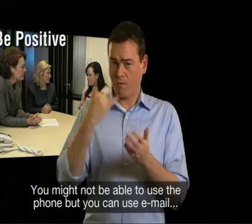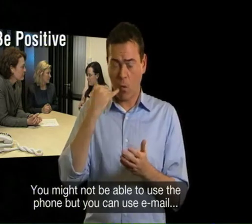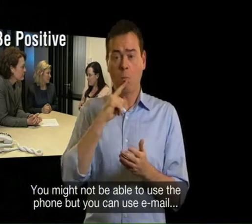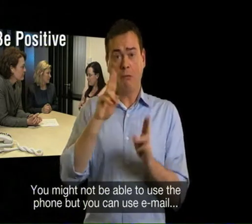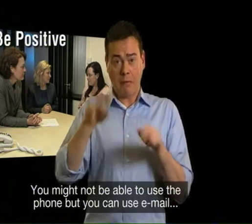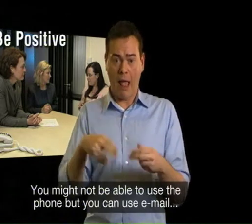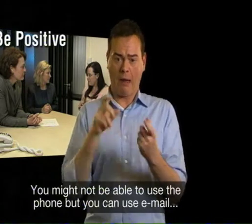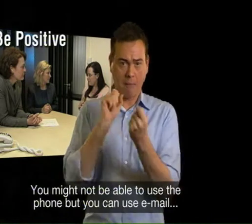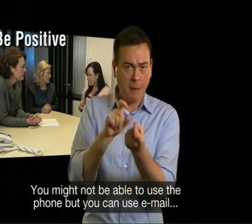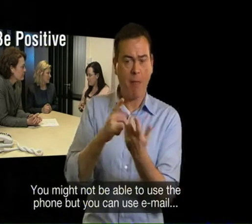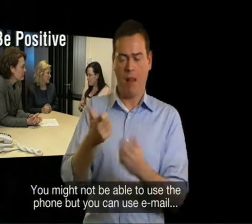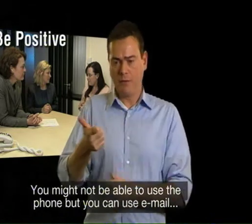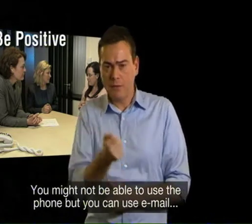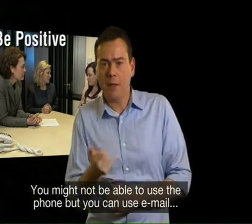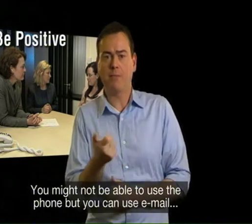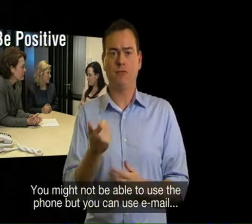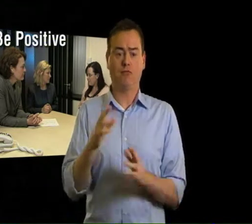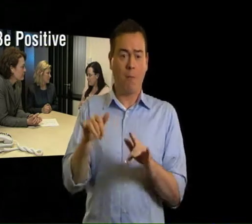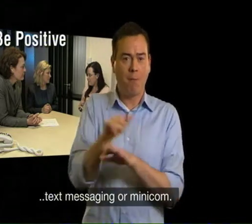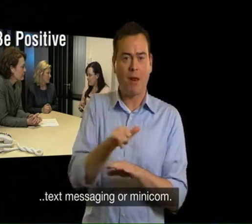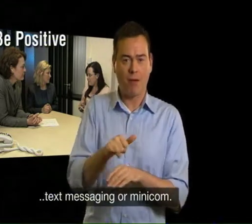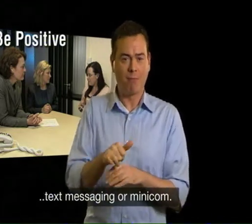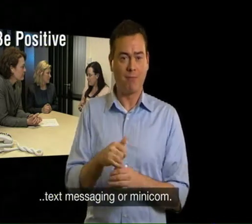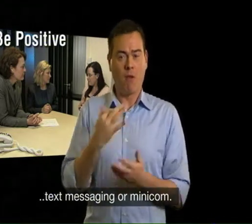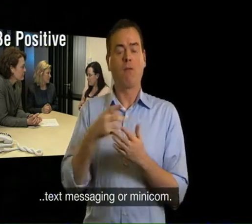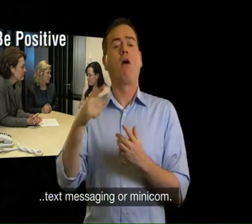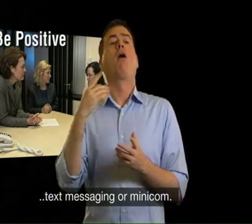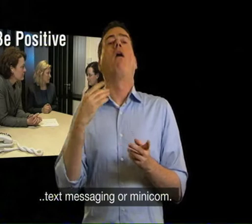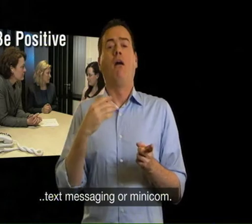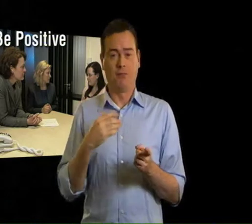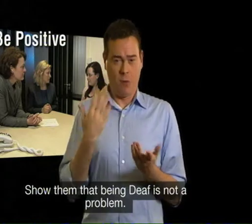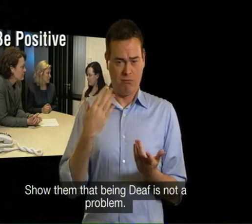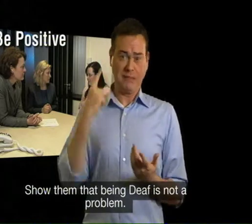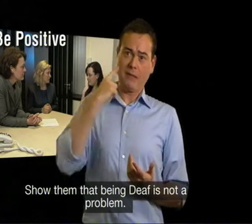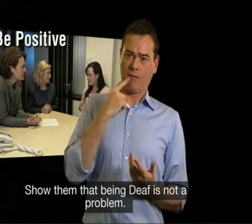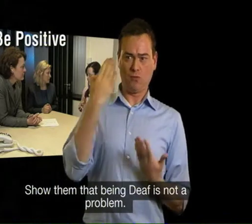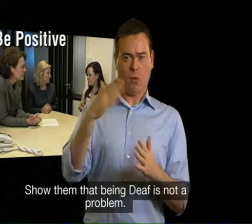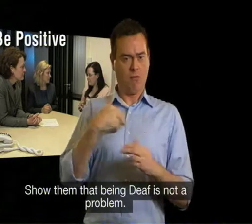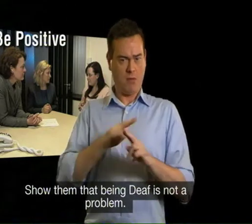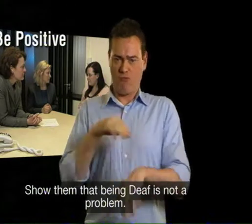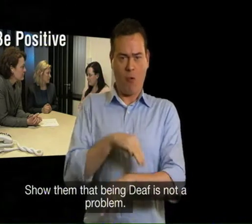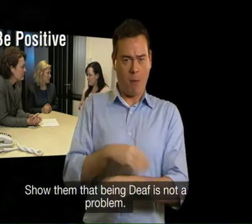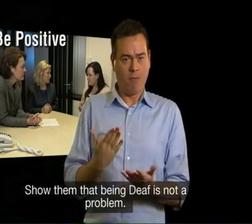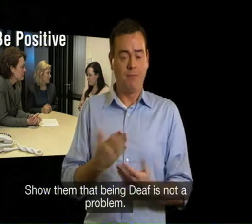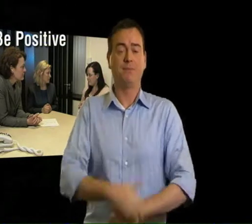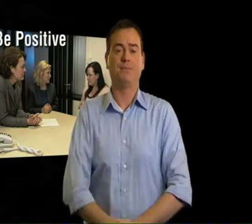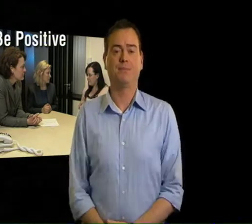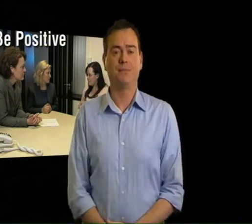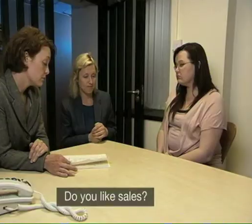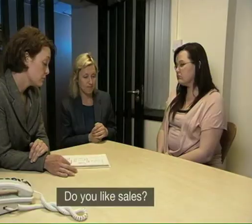use the phone, but you can use email, text messaging or even minicom. Show them that being deaf is not a problem.